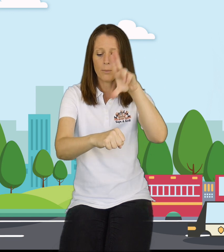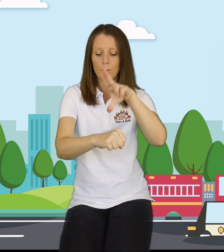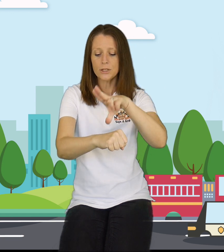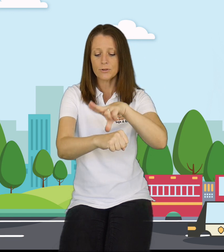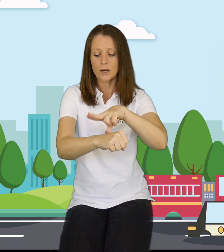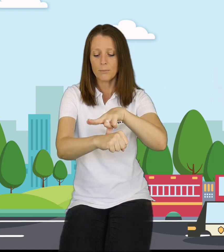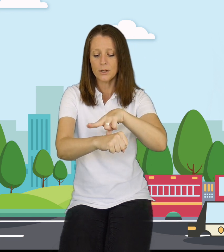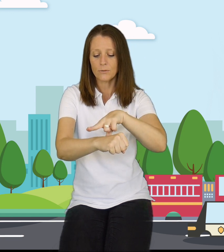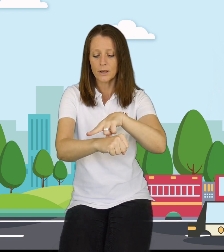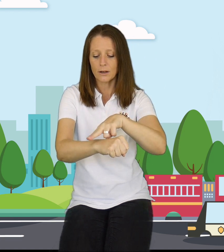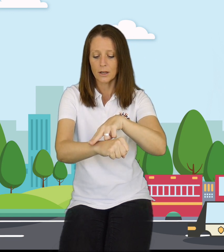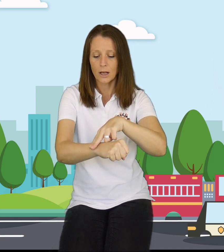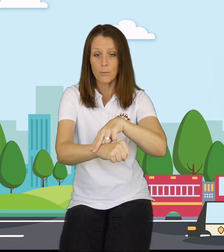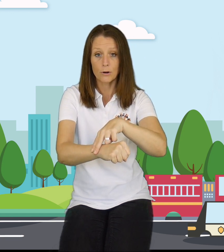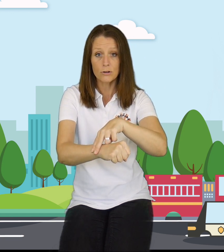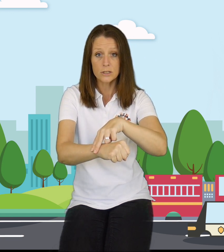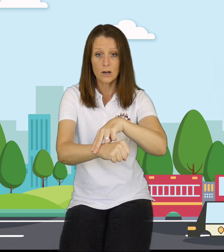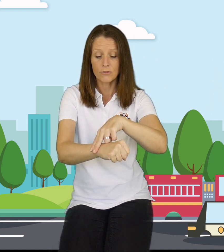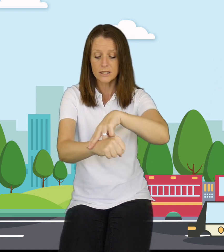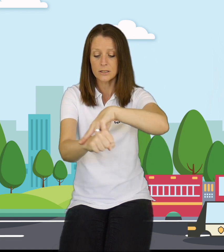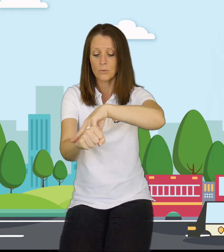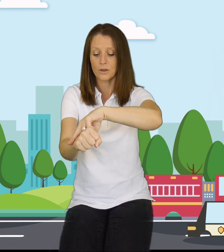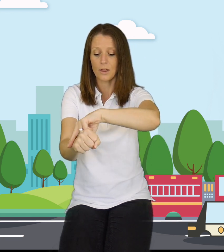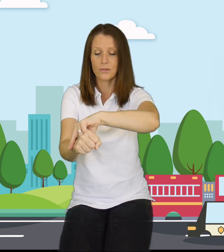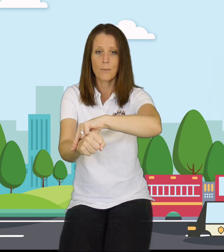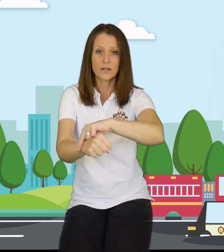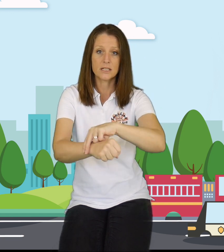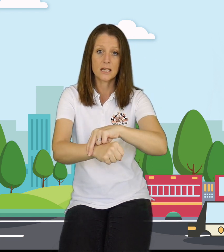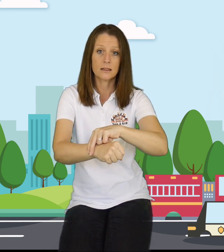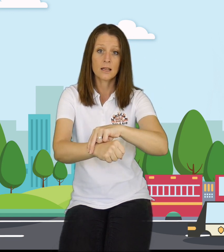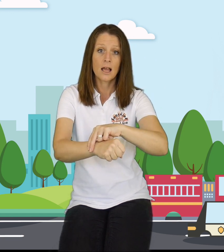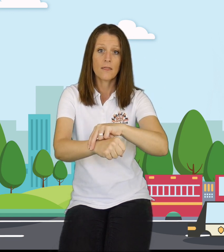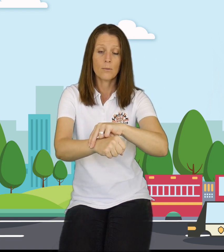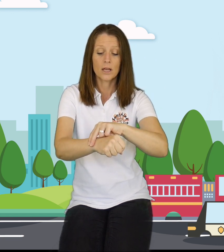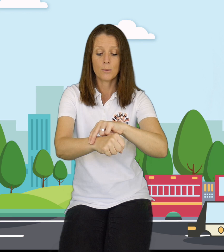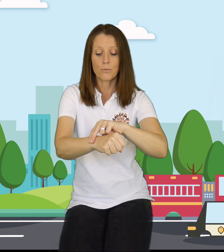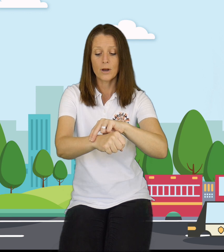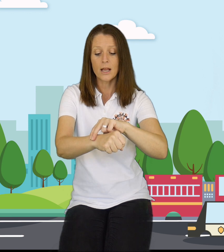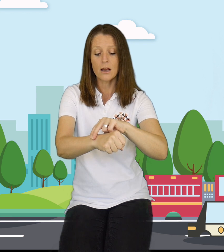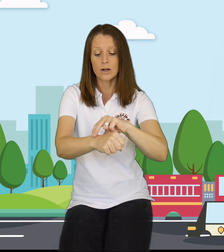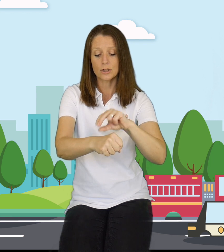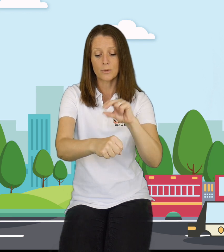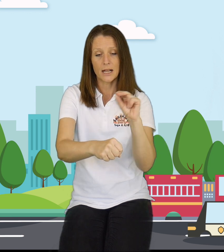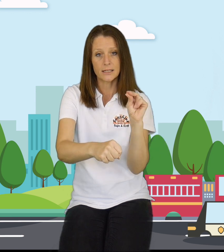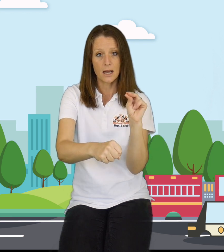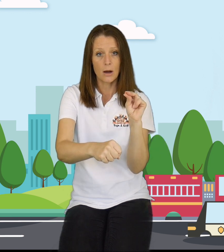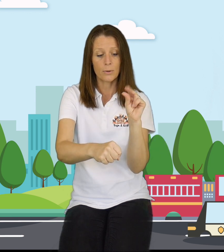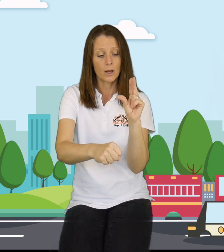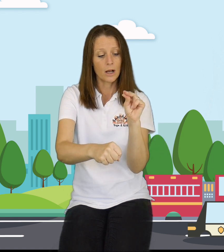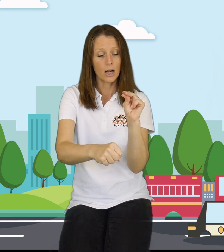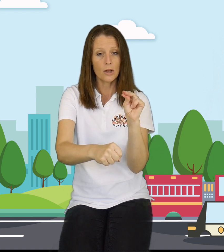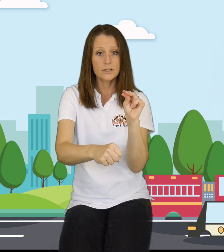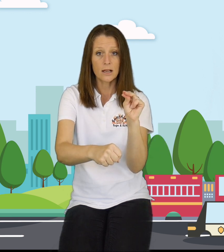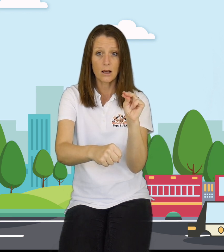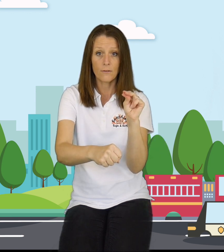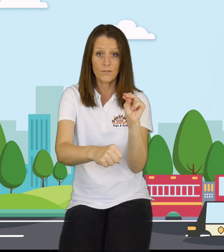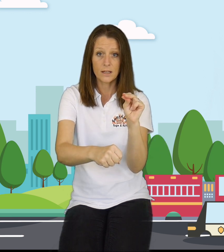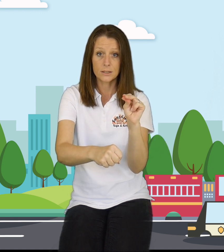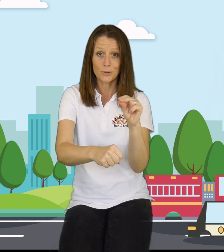pointer and our middle finger are going to come across our wrist with our thumb underneath. Then we're going to bring our dominant hand up, closing our fingers to our